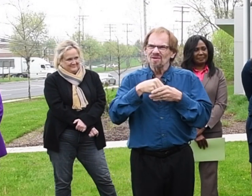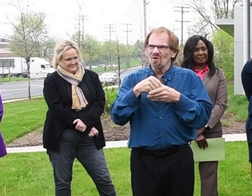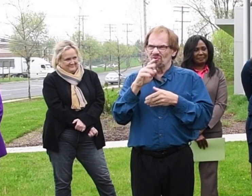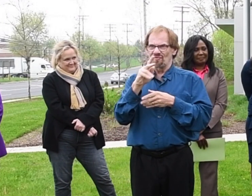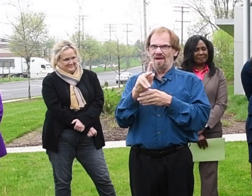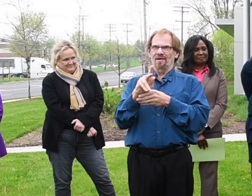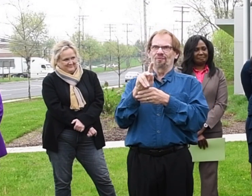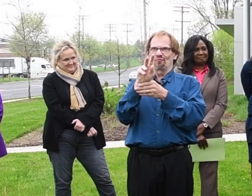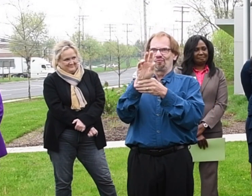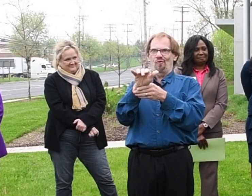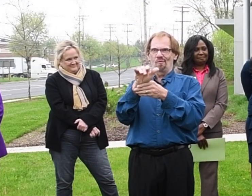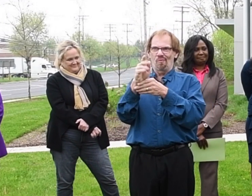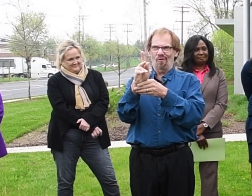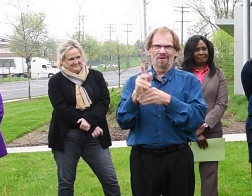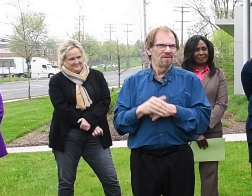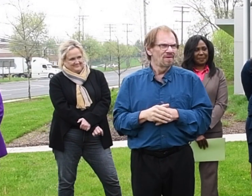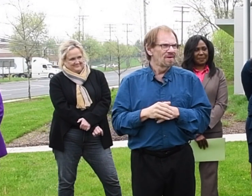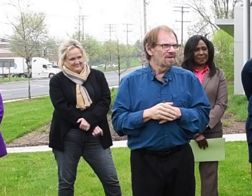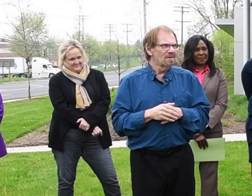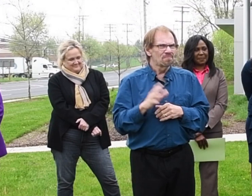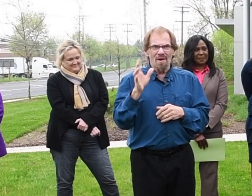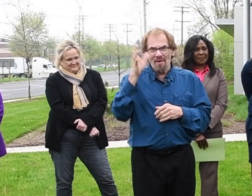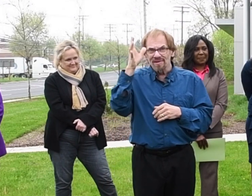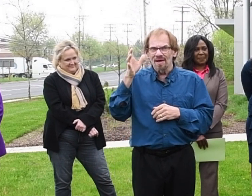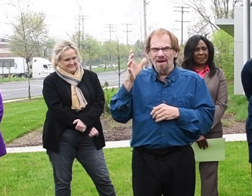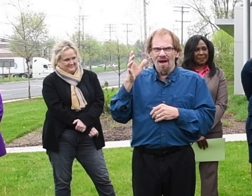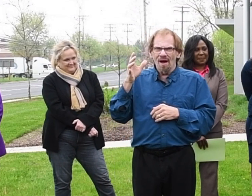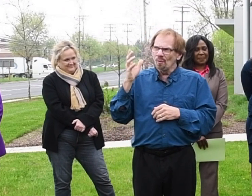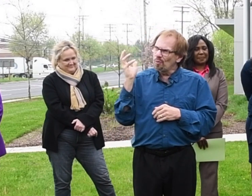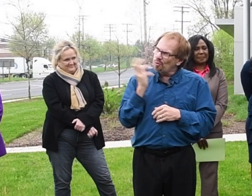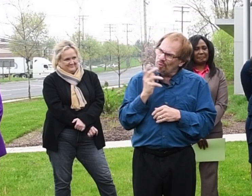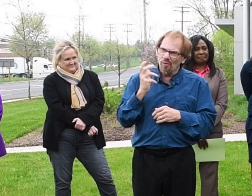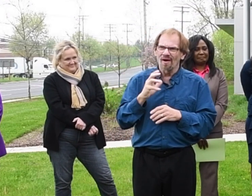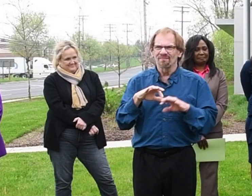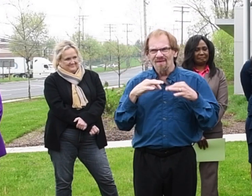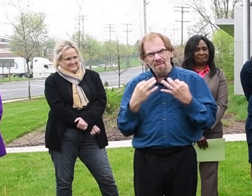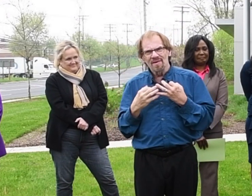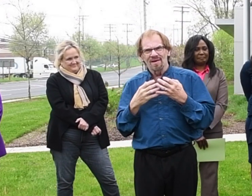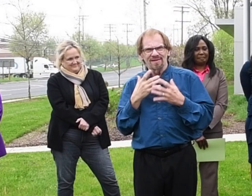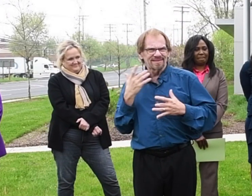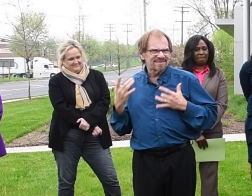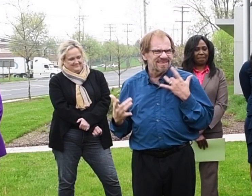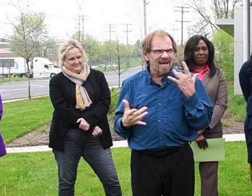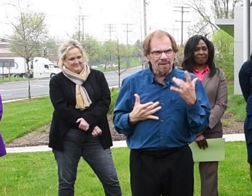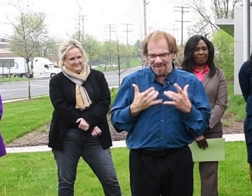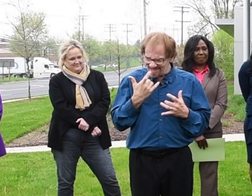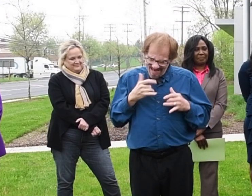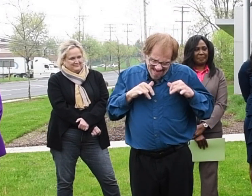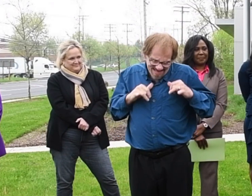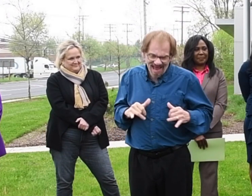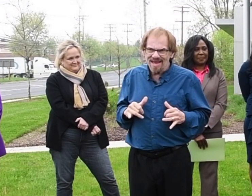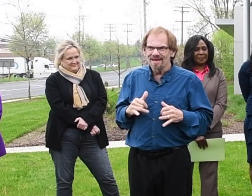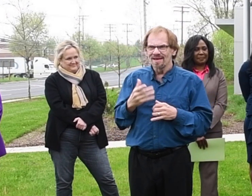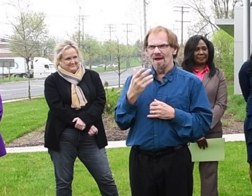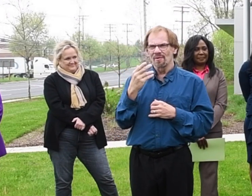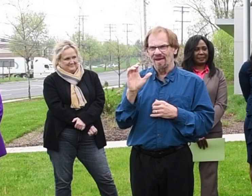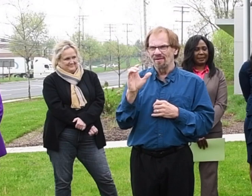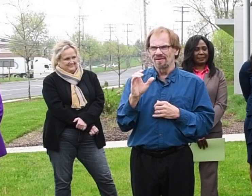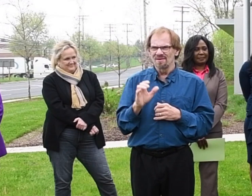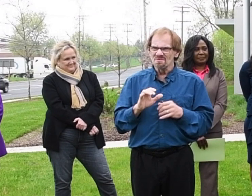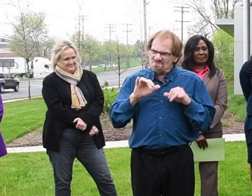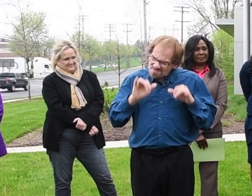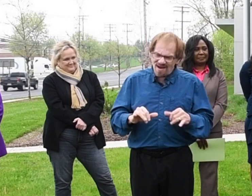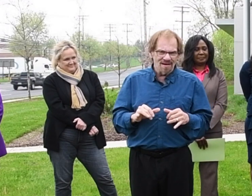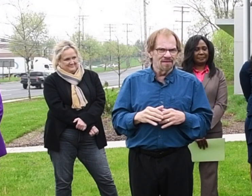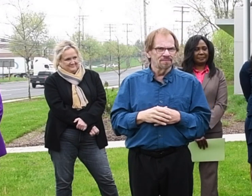of track parents and a lot of track families are excited about that because they get to stay right here in Howard County, right here instead